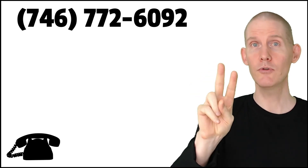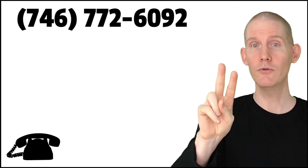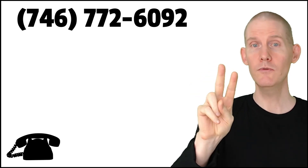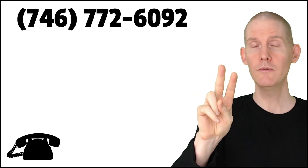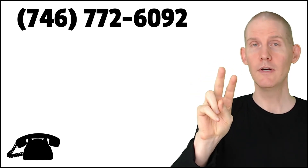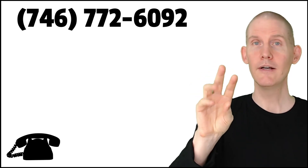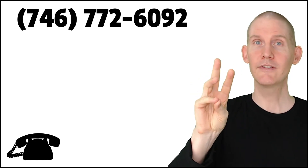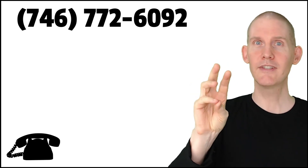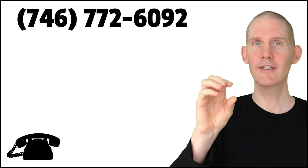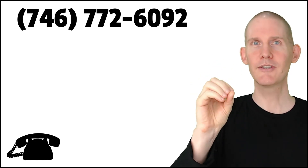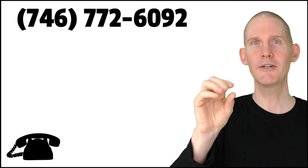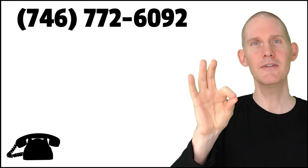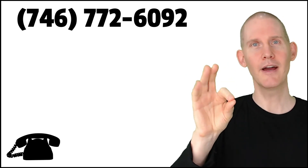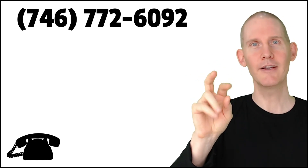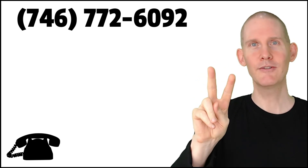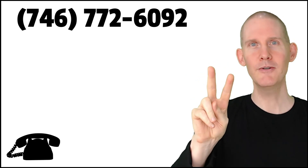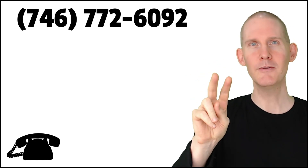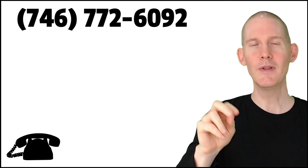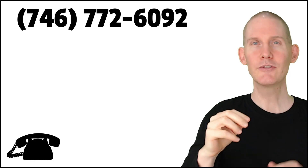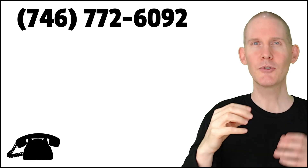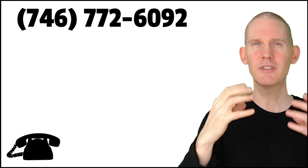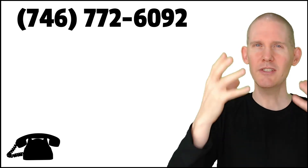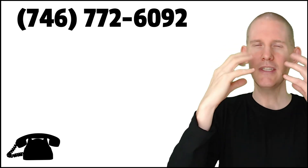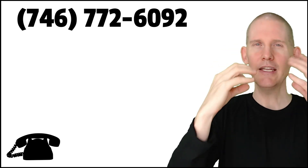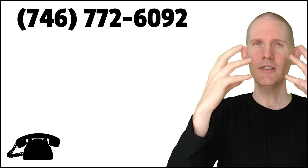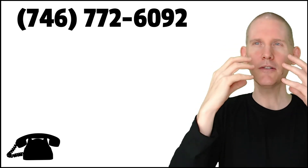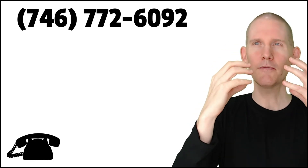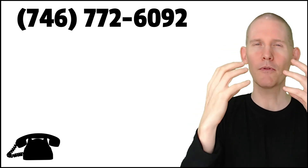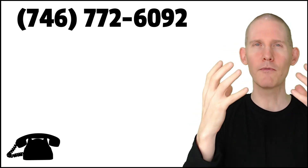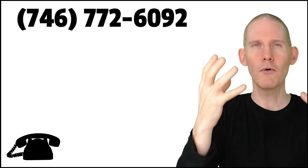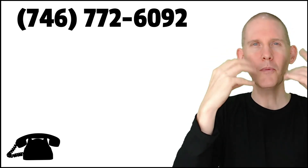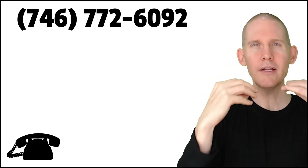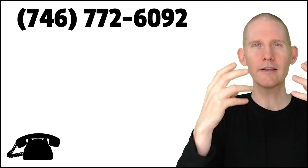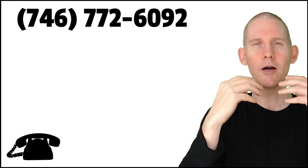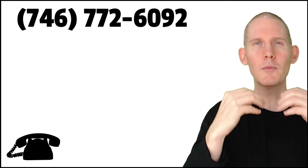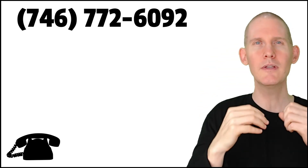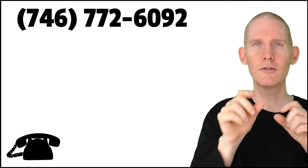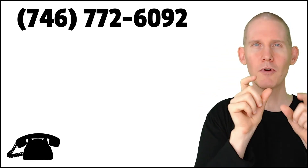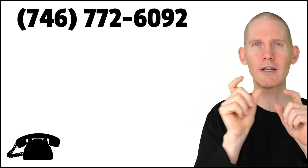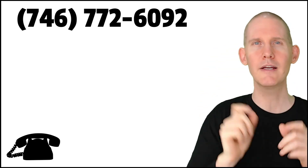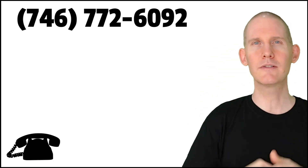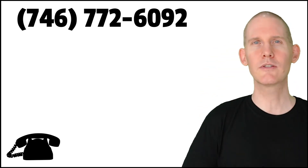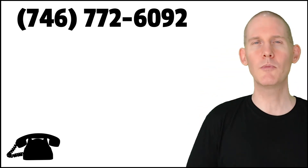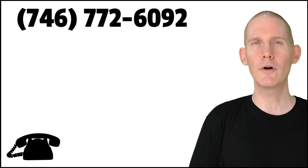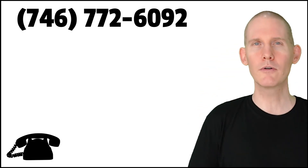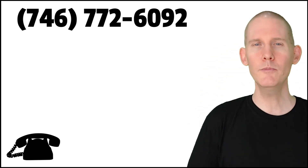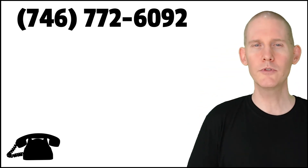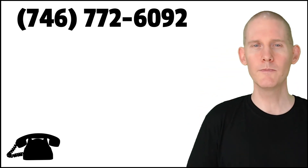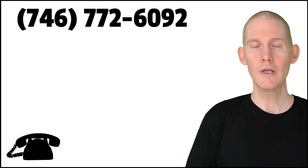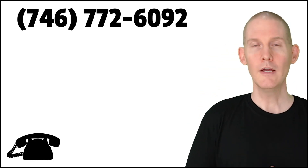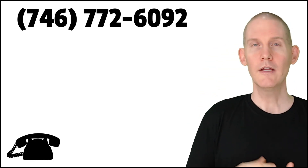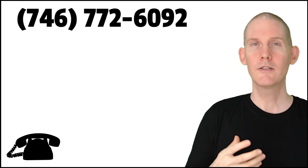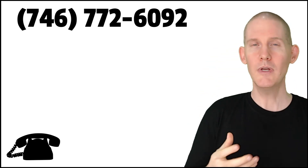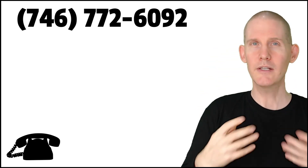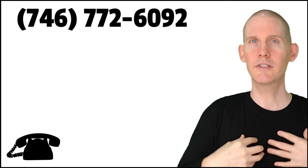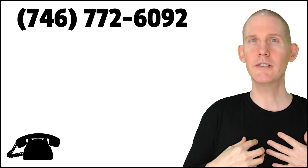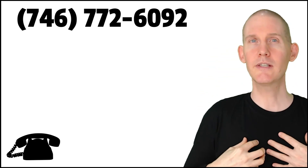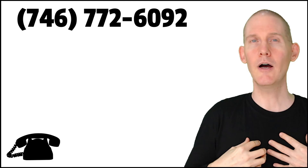772, 6092. So it's just easier for the format to come in to recognize the small groups. To be consistent, I will